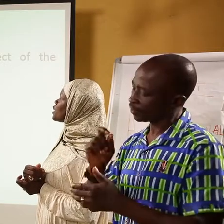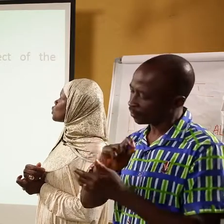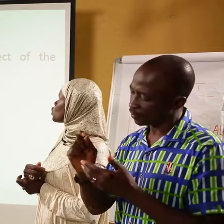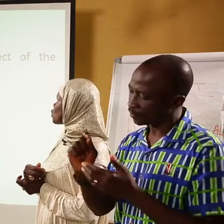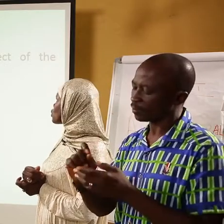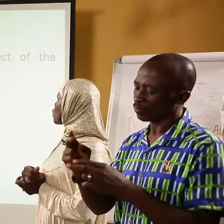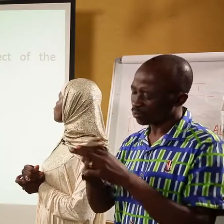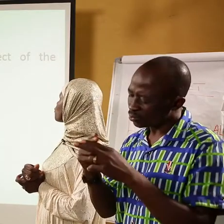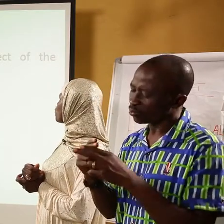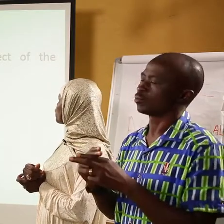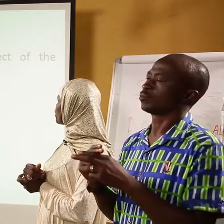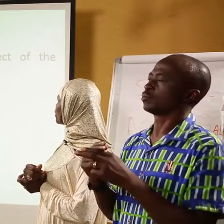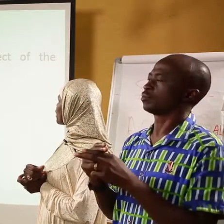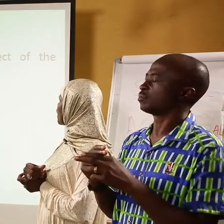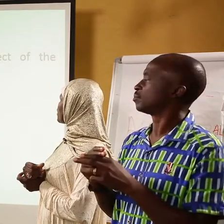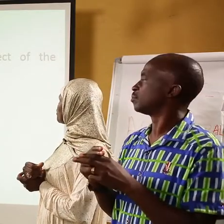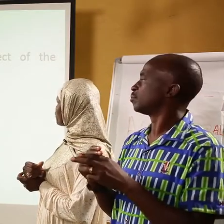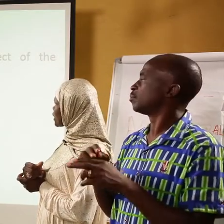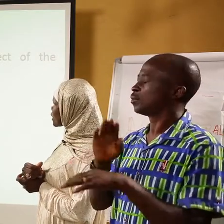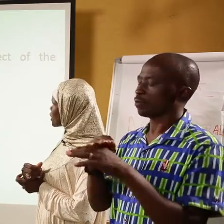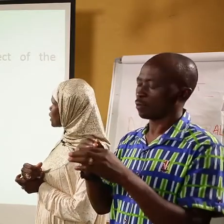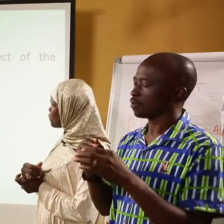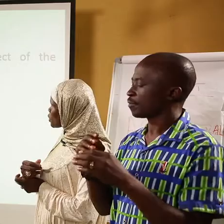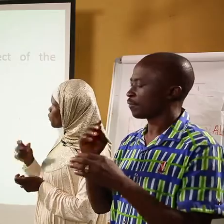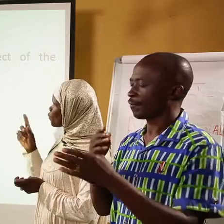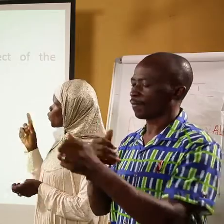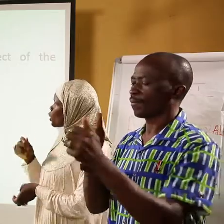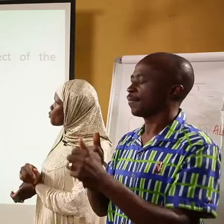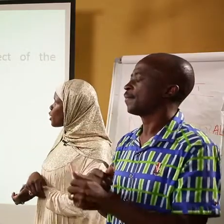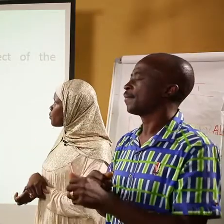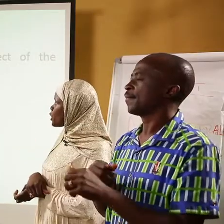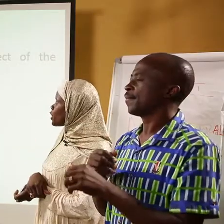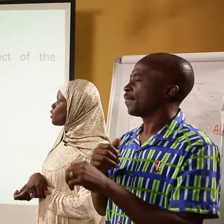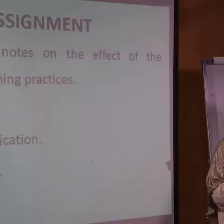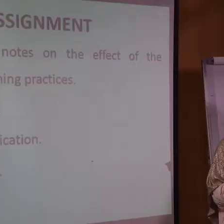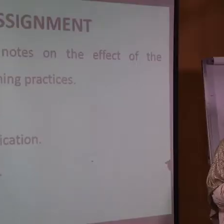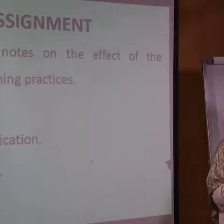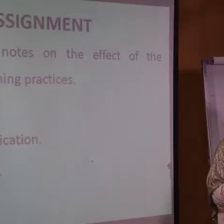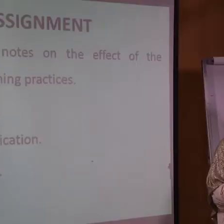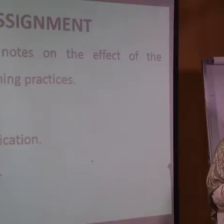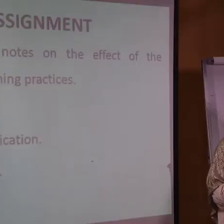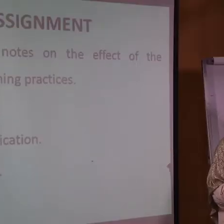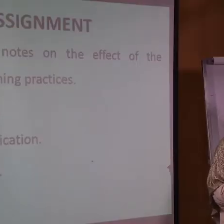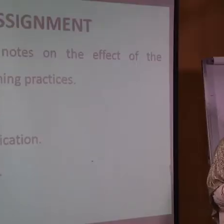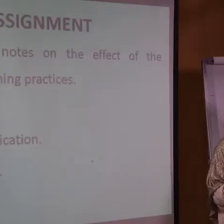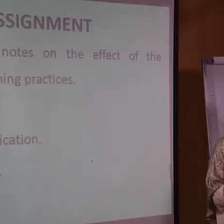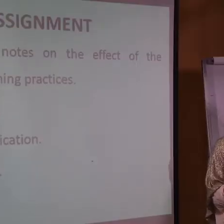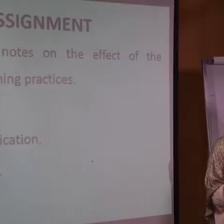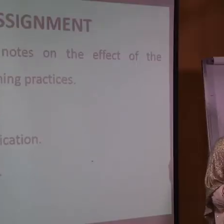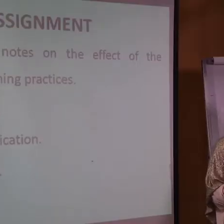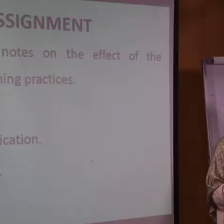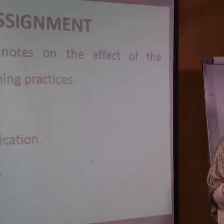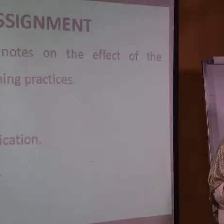said write short notes on the following effect of the following farming practices. Number